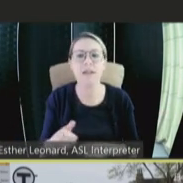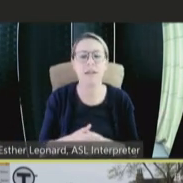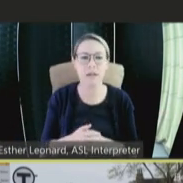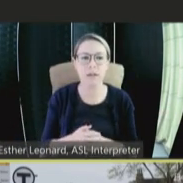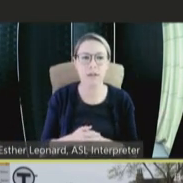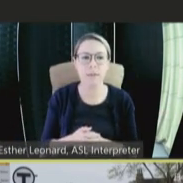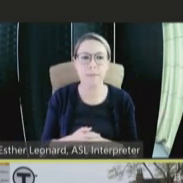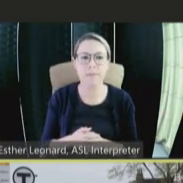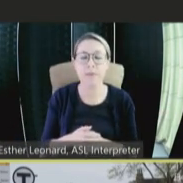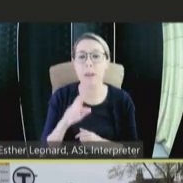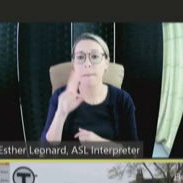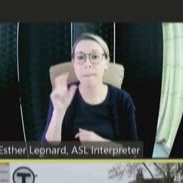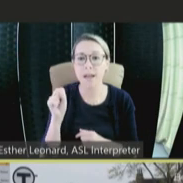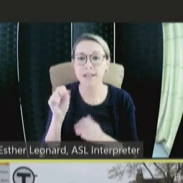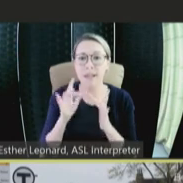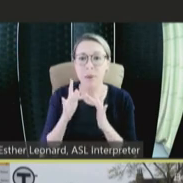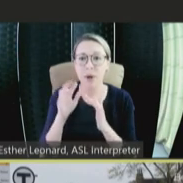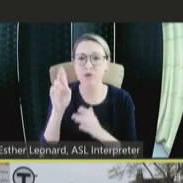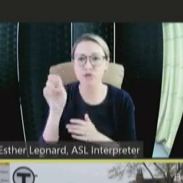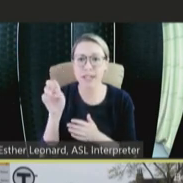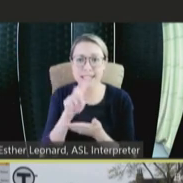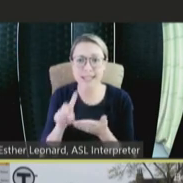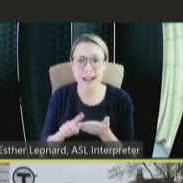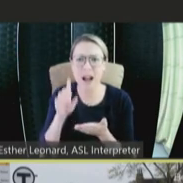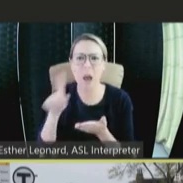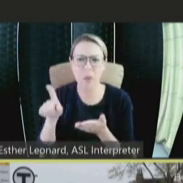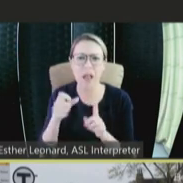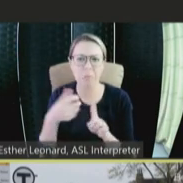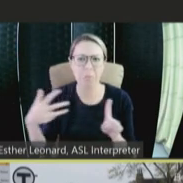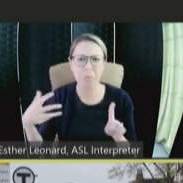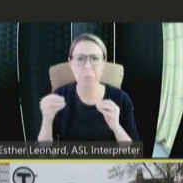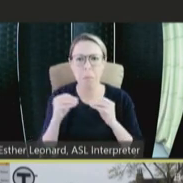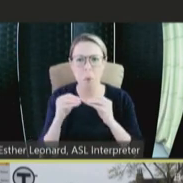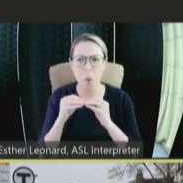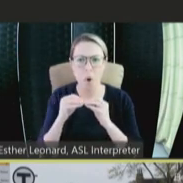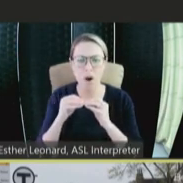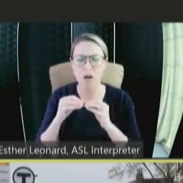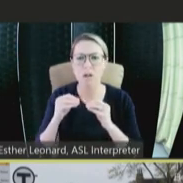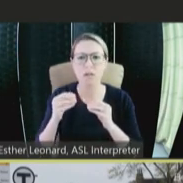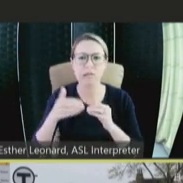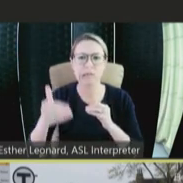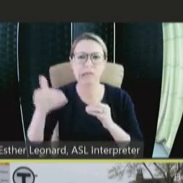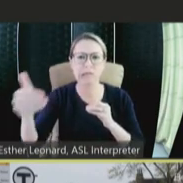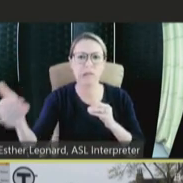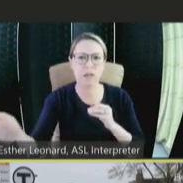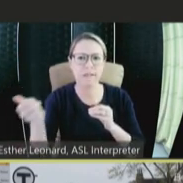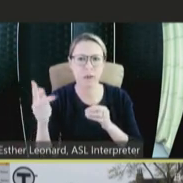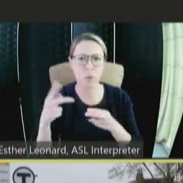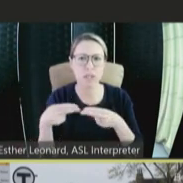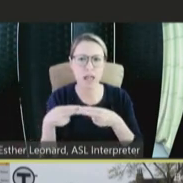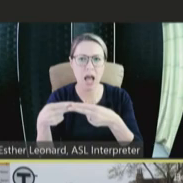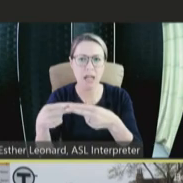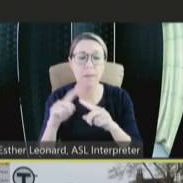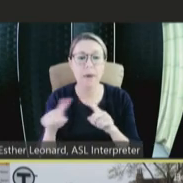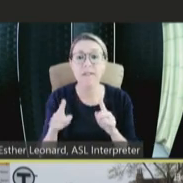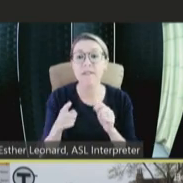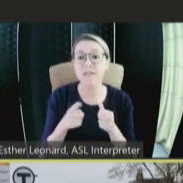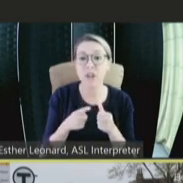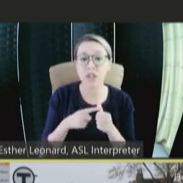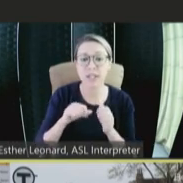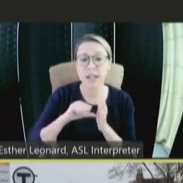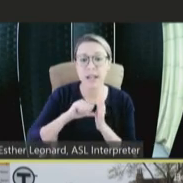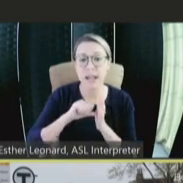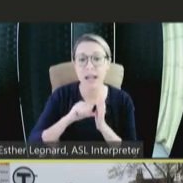The bus network redesign, I'll speak more about it specifically in the next few slides, but I just want to emphasize that it